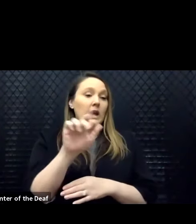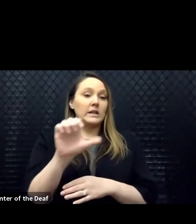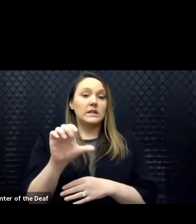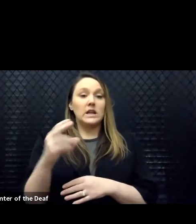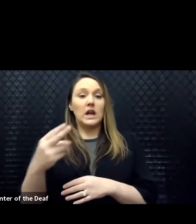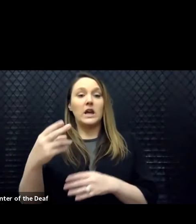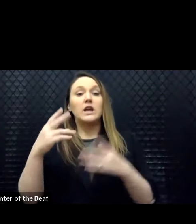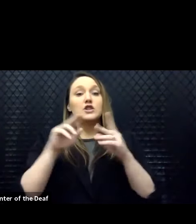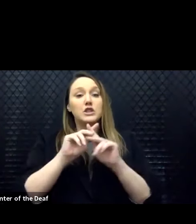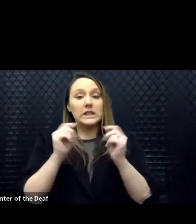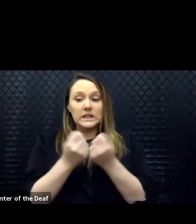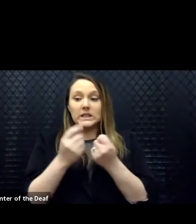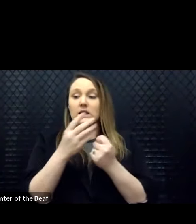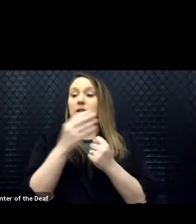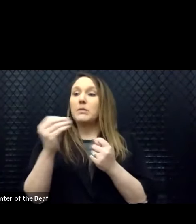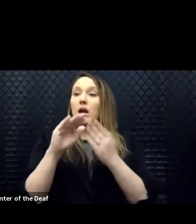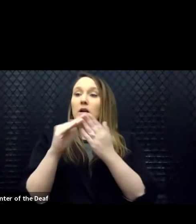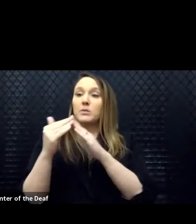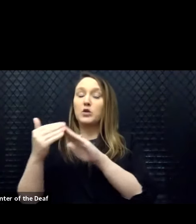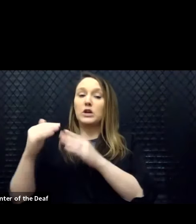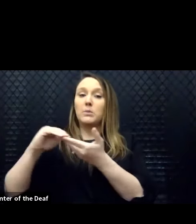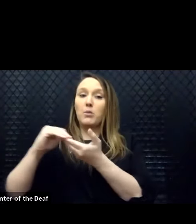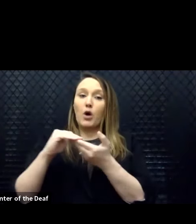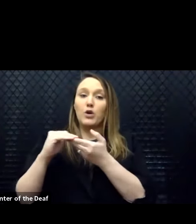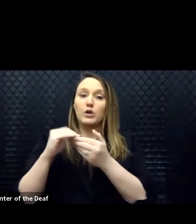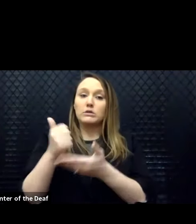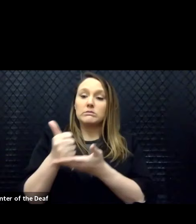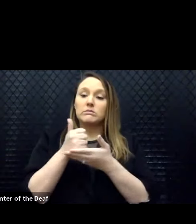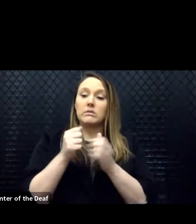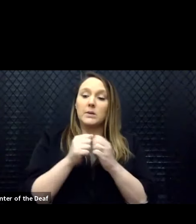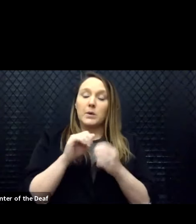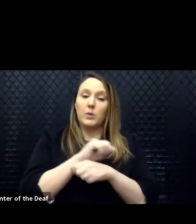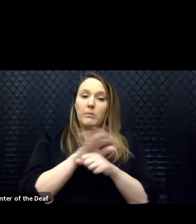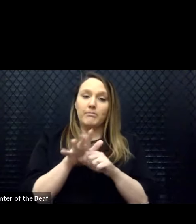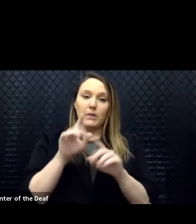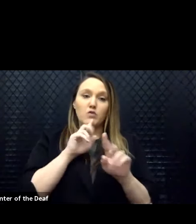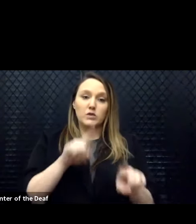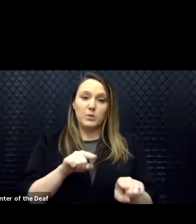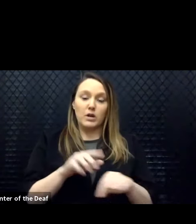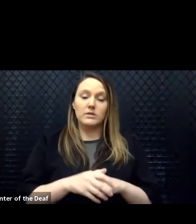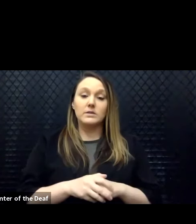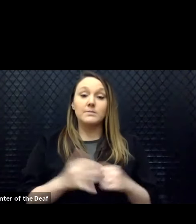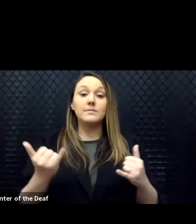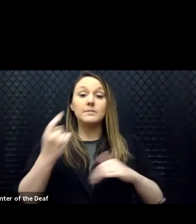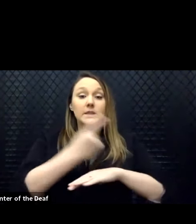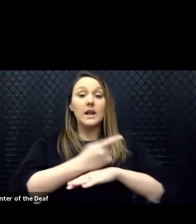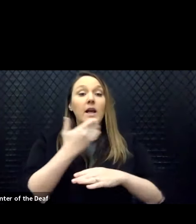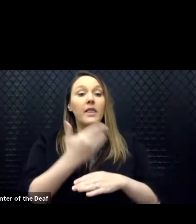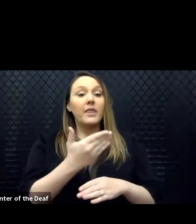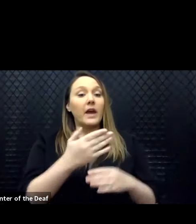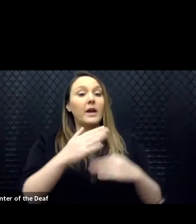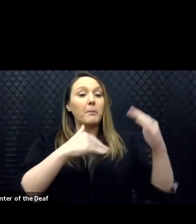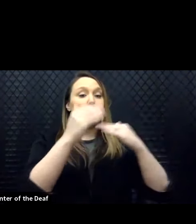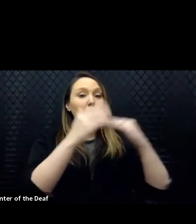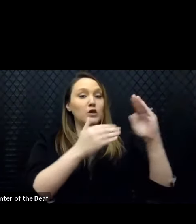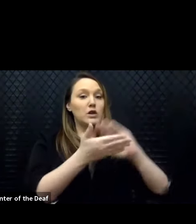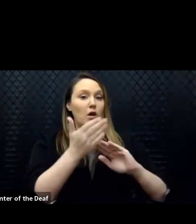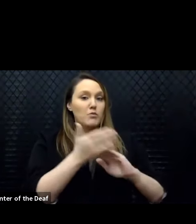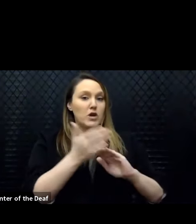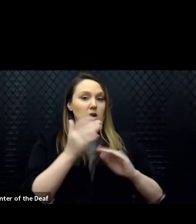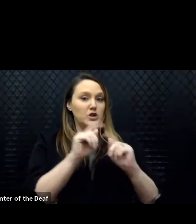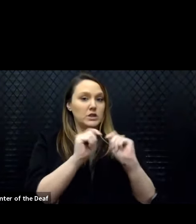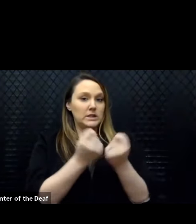and governmental partners who are assisting with our pandemic response. Today, we'd like to thank our building operations team. They've